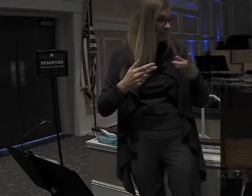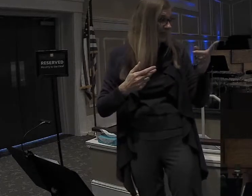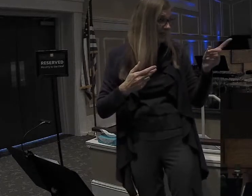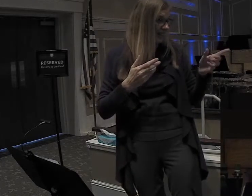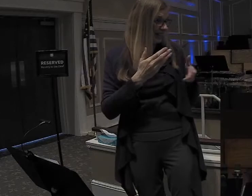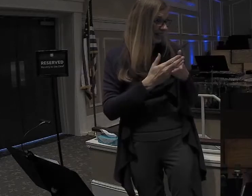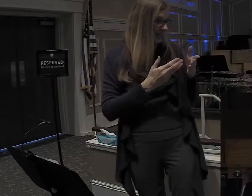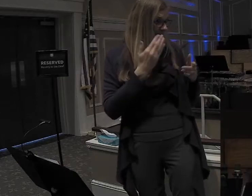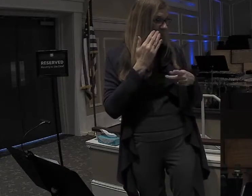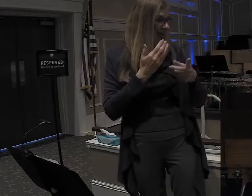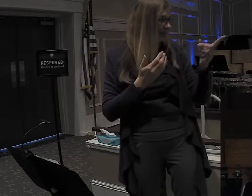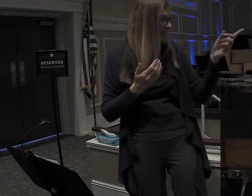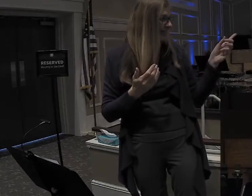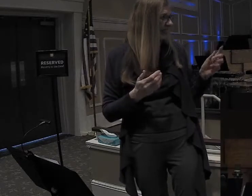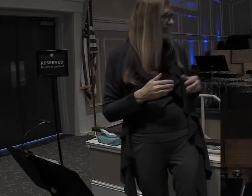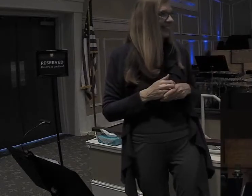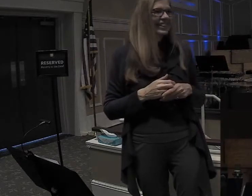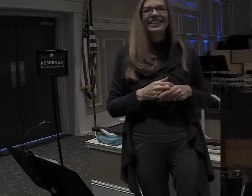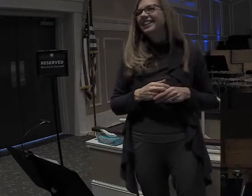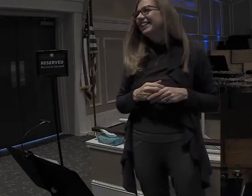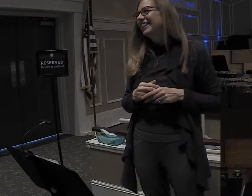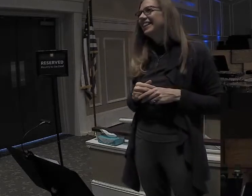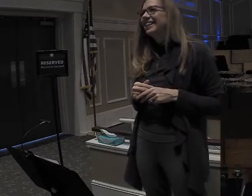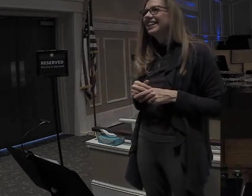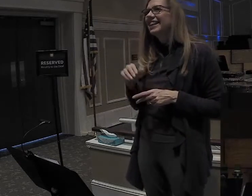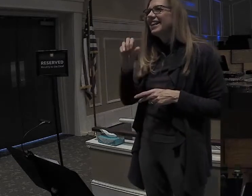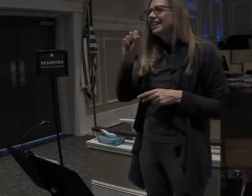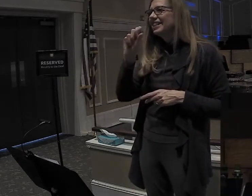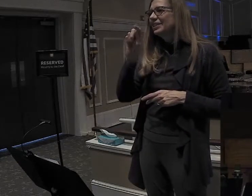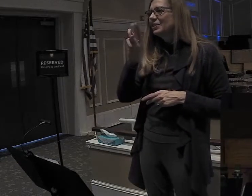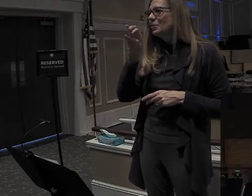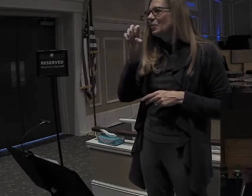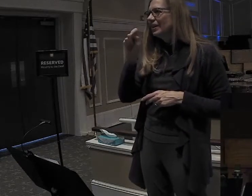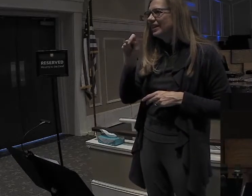folks that know Stuart Hamblin. Stuart Hamblin